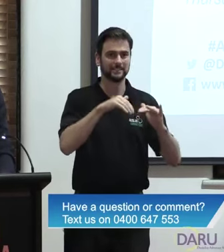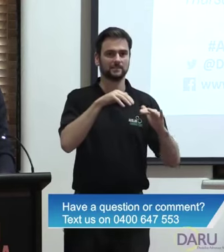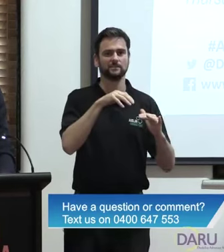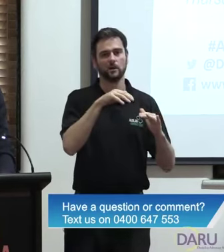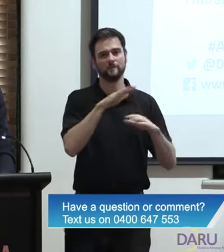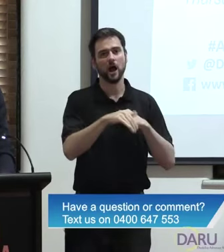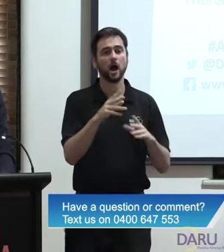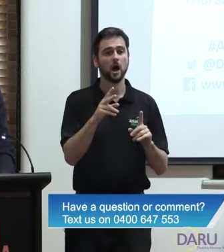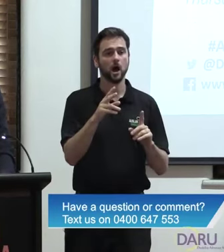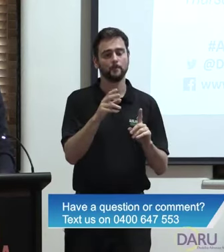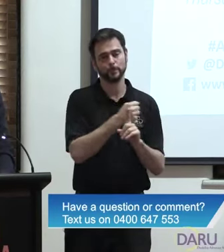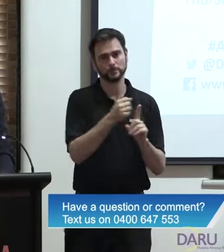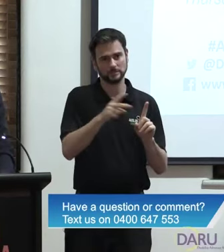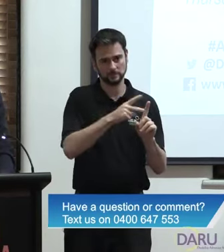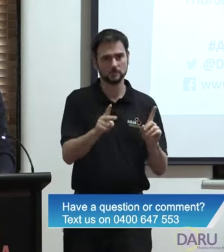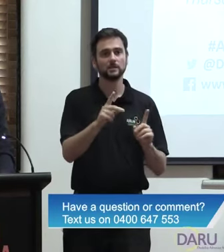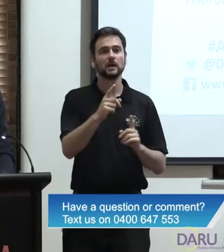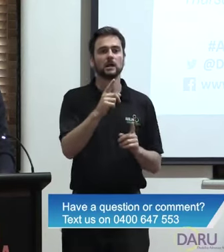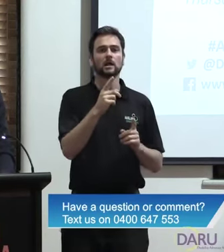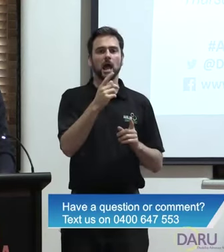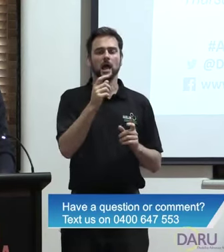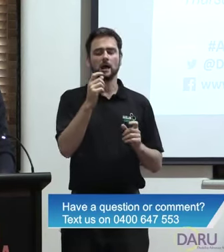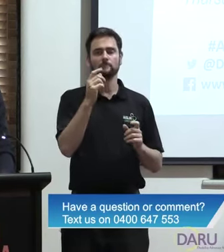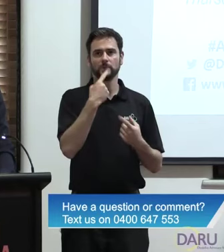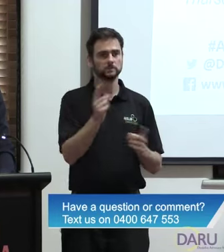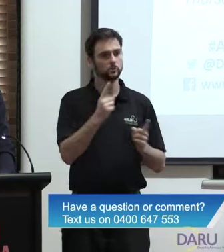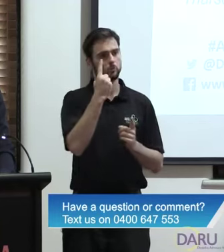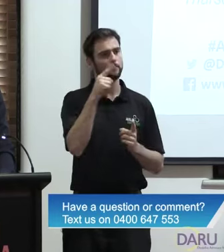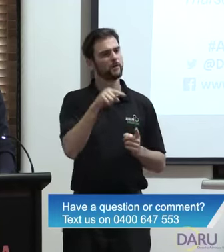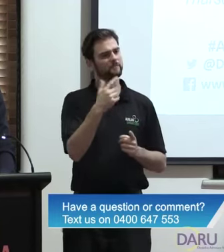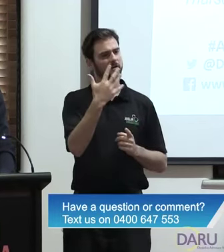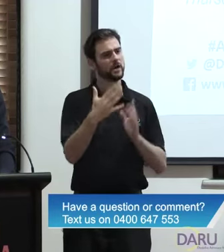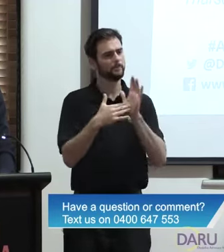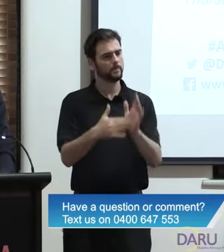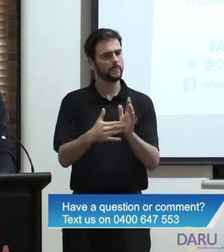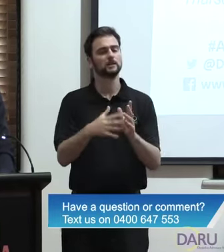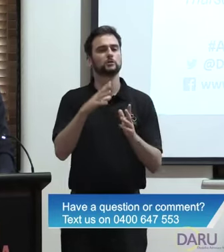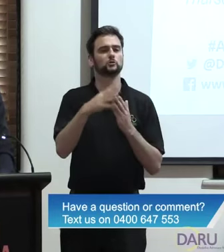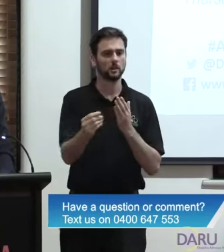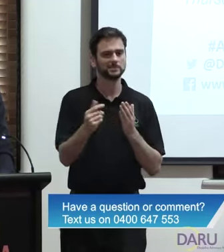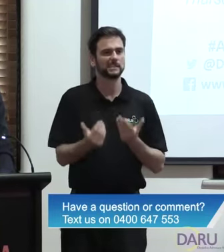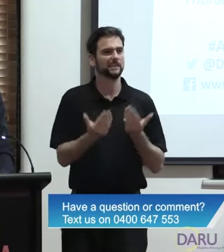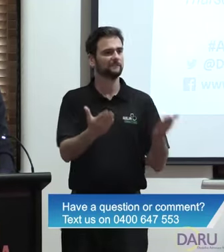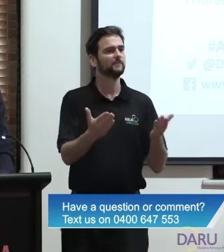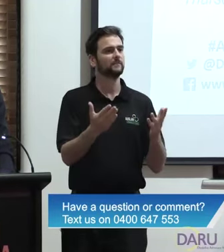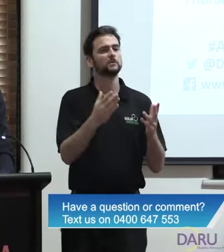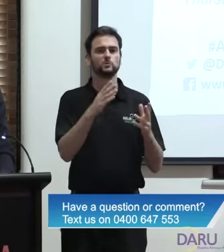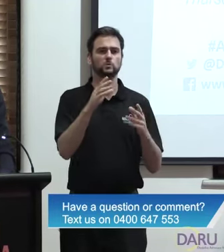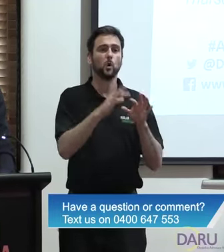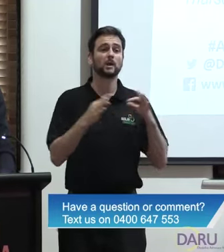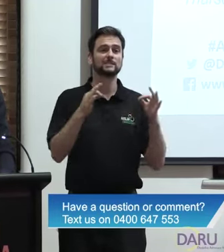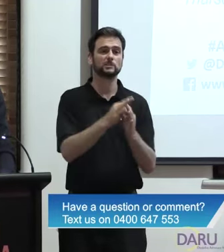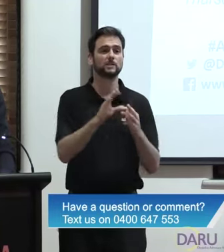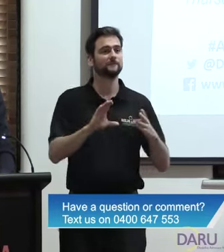announced $1.5 million to organisations funded under the Victorian Disability Advocacy Program, and that was to